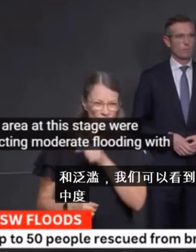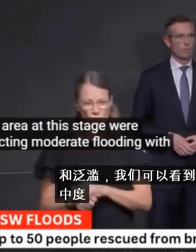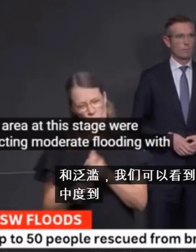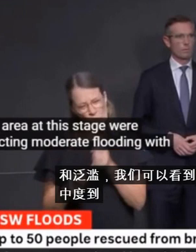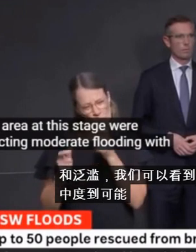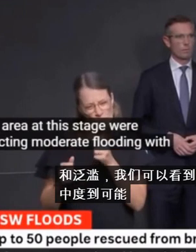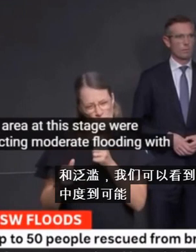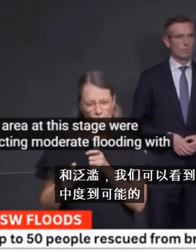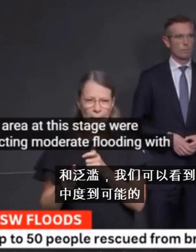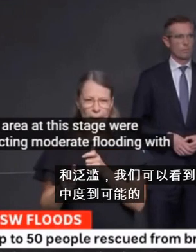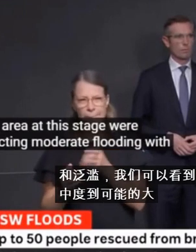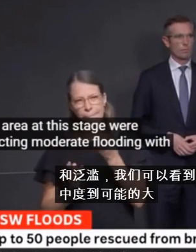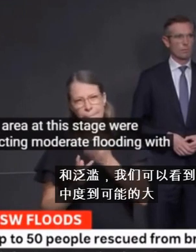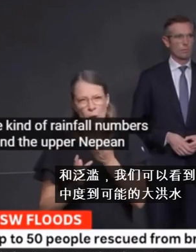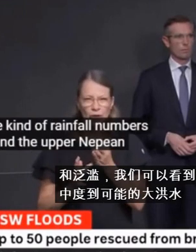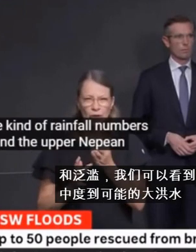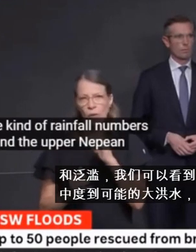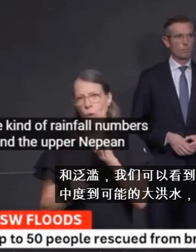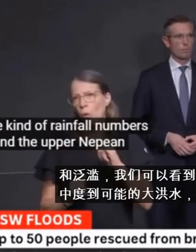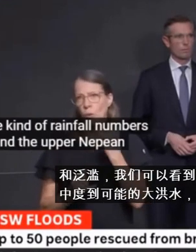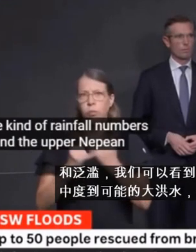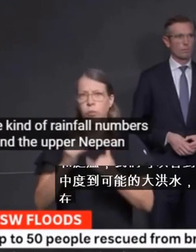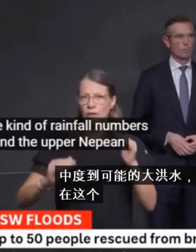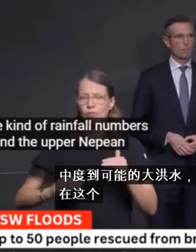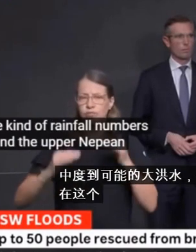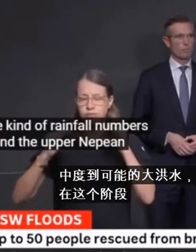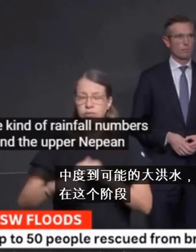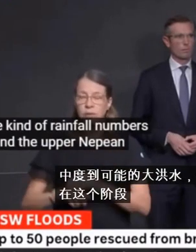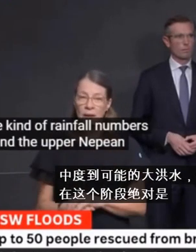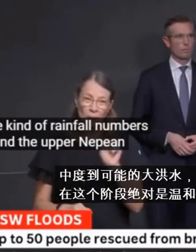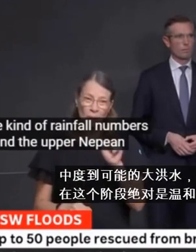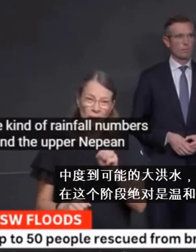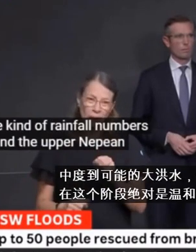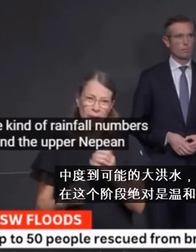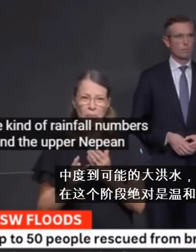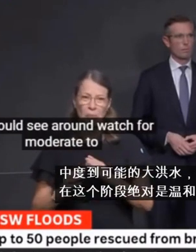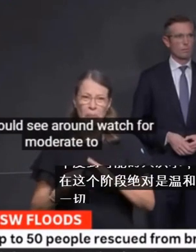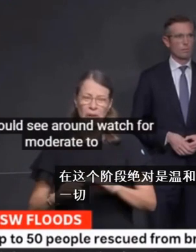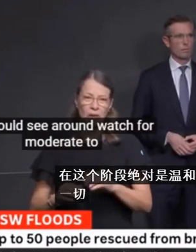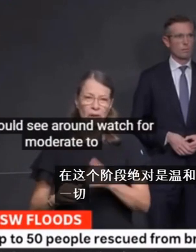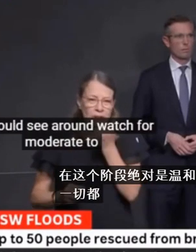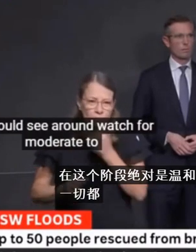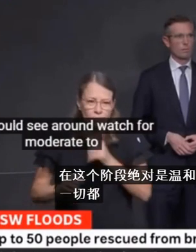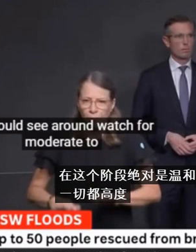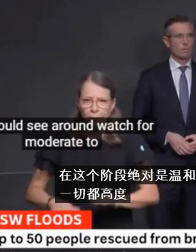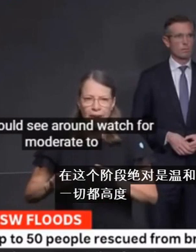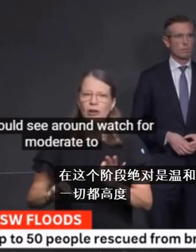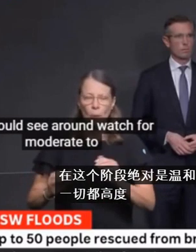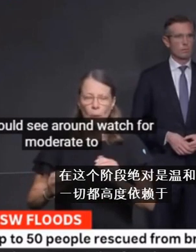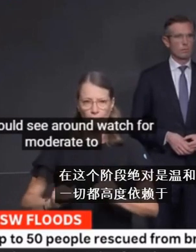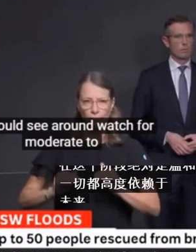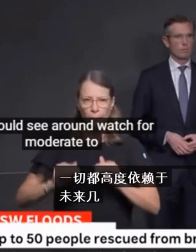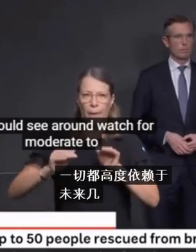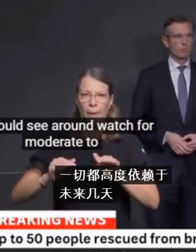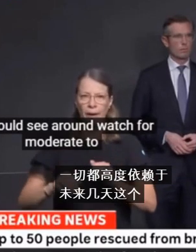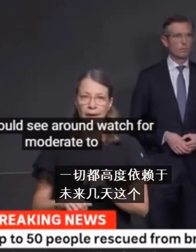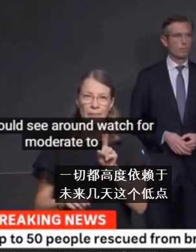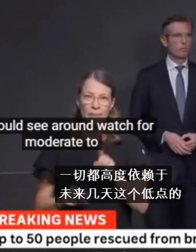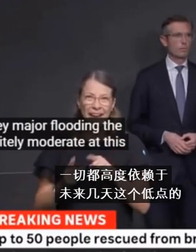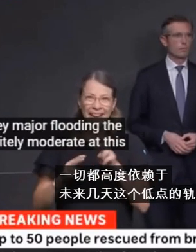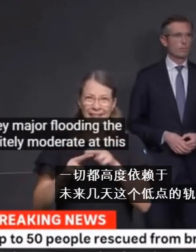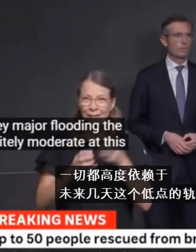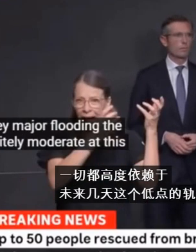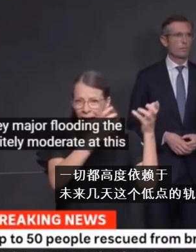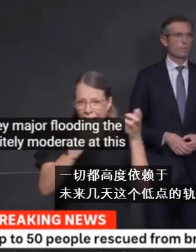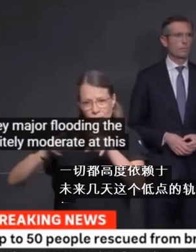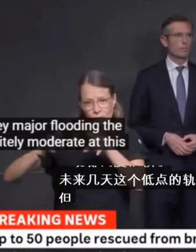for moderate to possibly major flooding, but definitely moderate at this stage. It is all highly dependent on the track and intensity of this